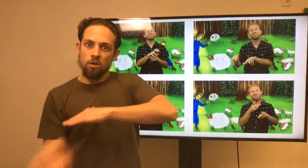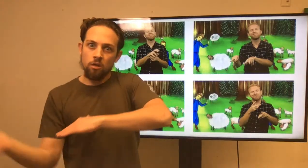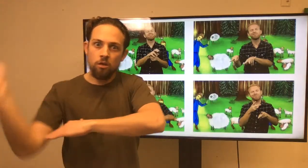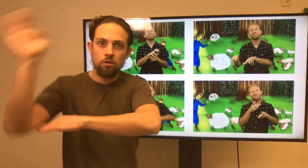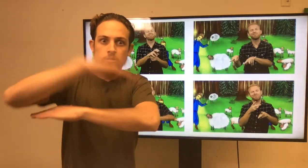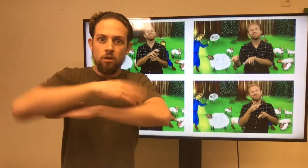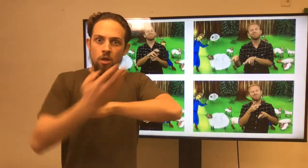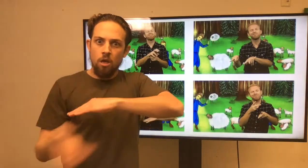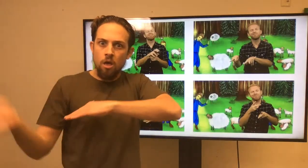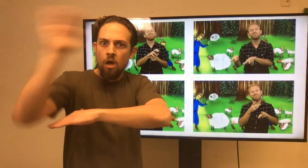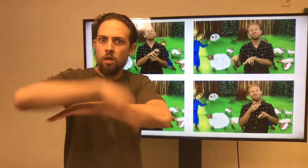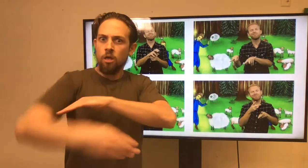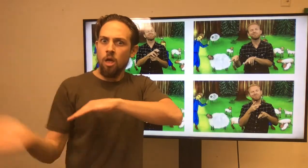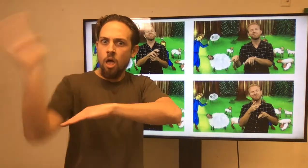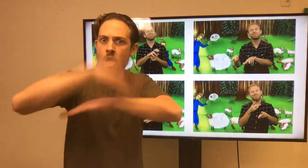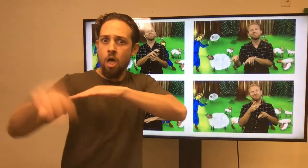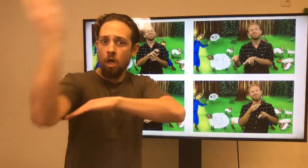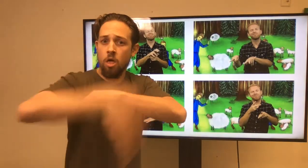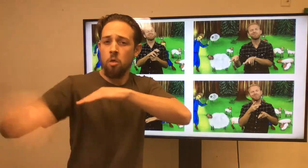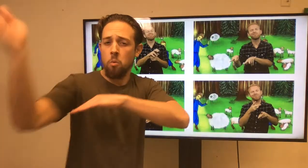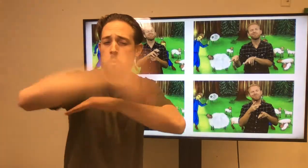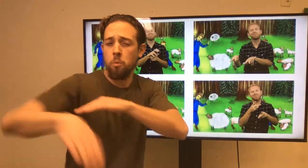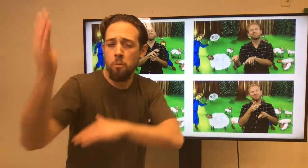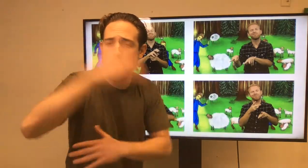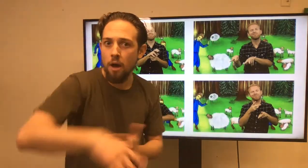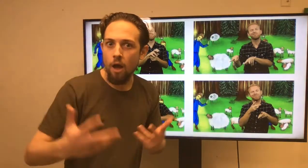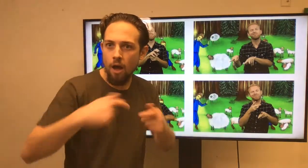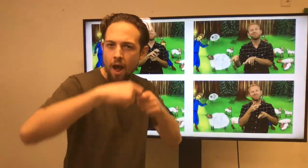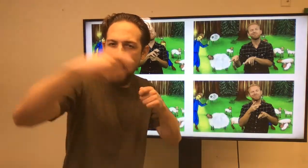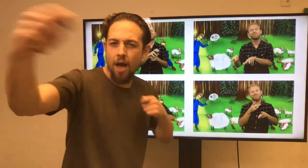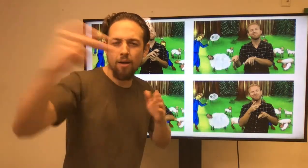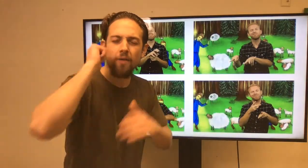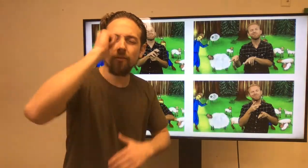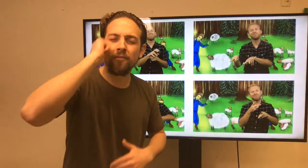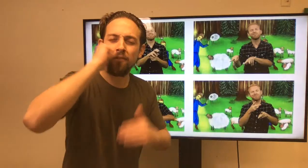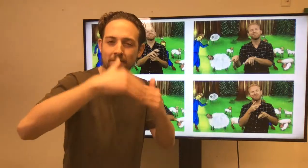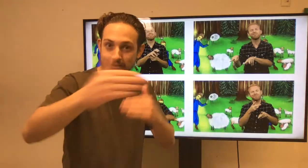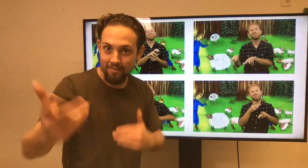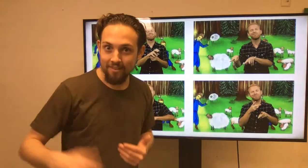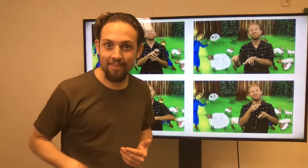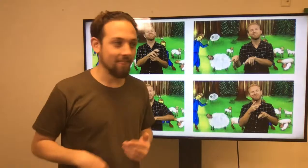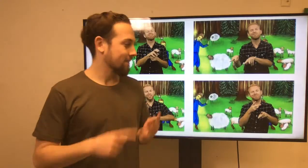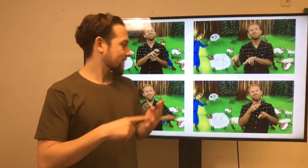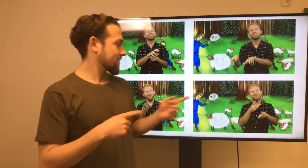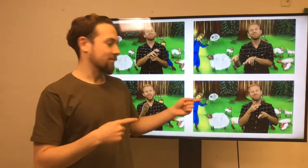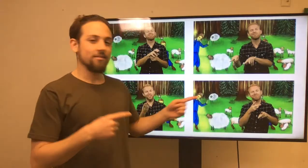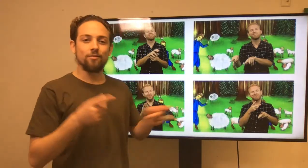You can also show all day, every day by showing that same circular